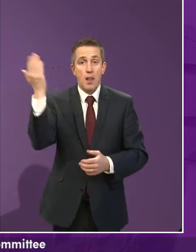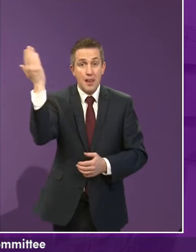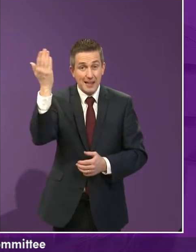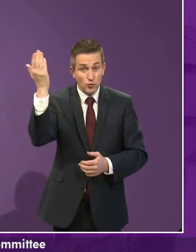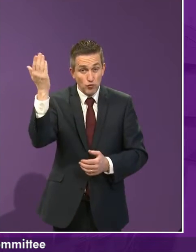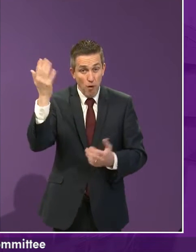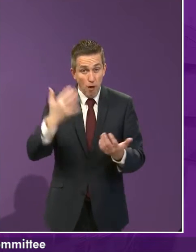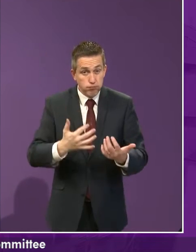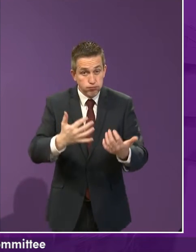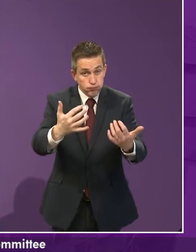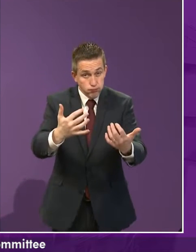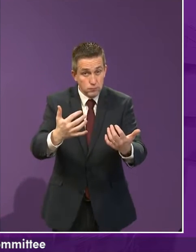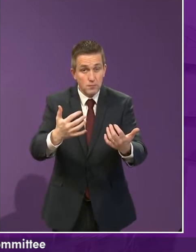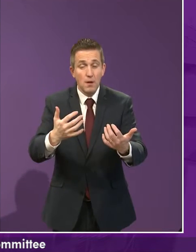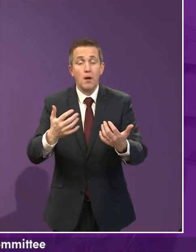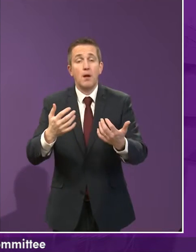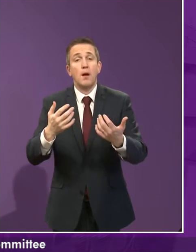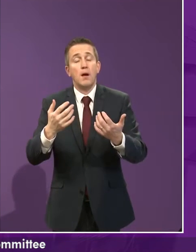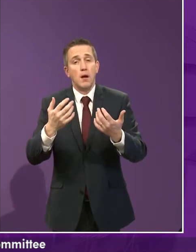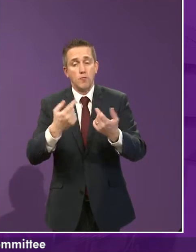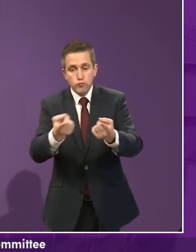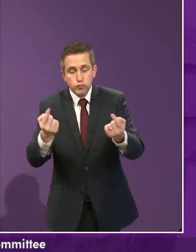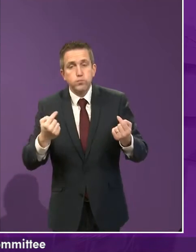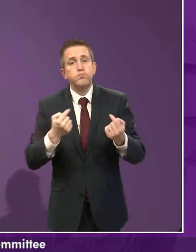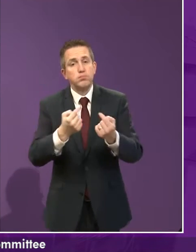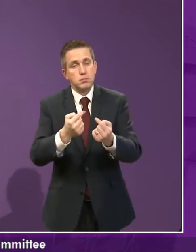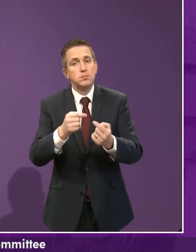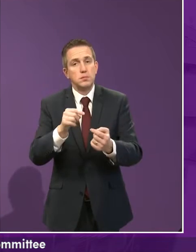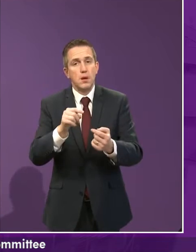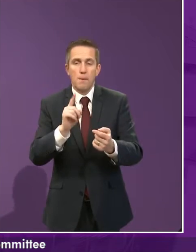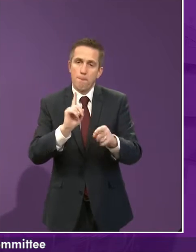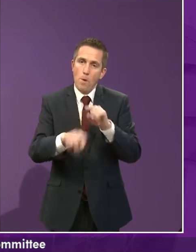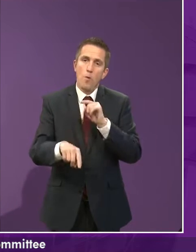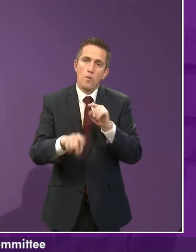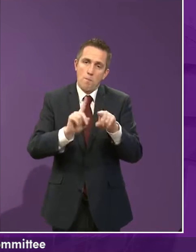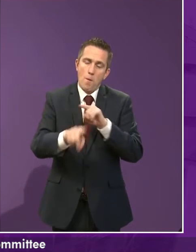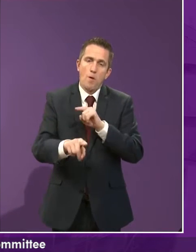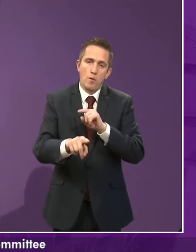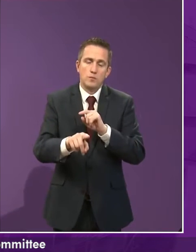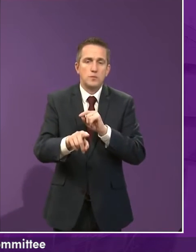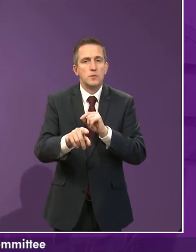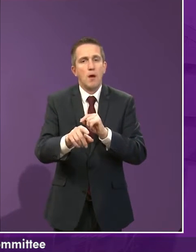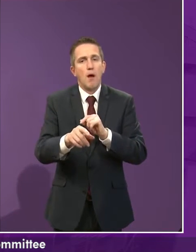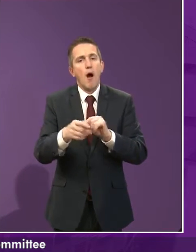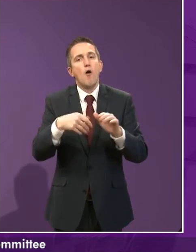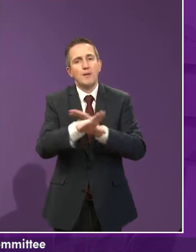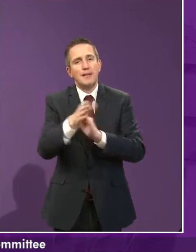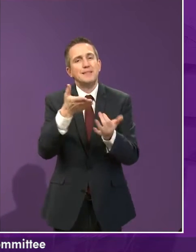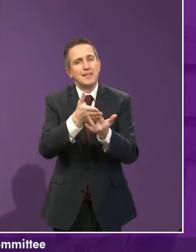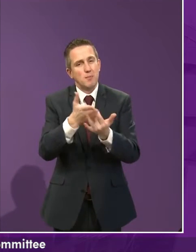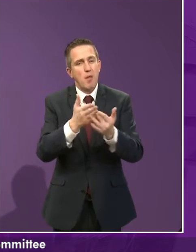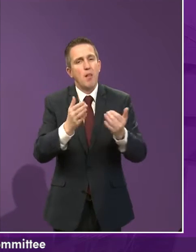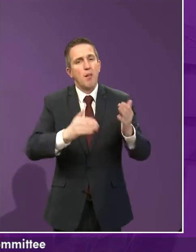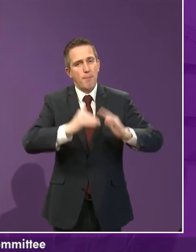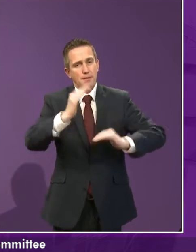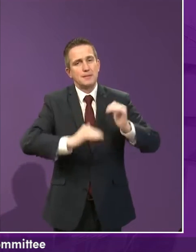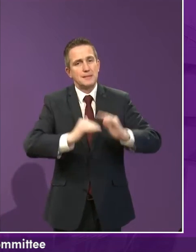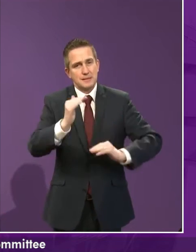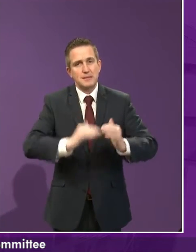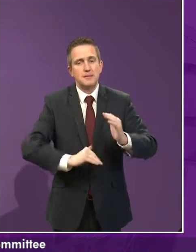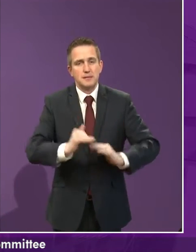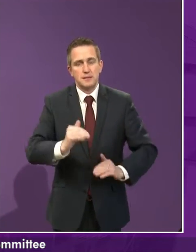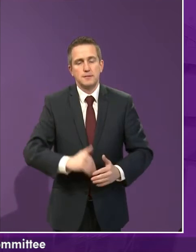teaching students and delivering lectures and tutorials and that kind of thing are in accessible buildings.